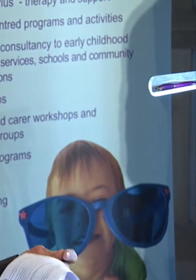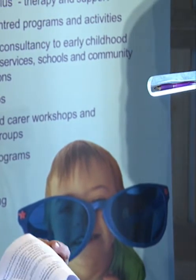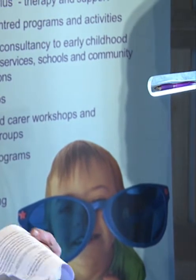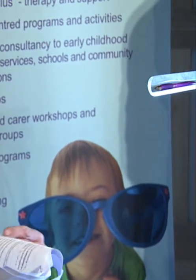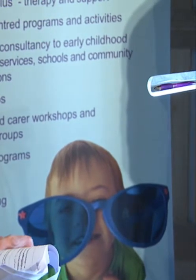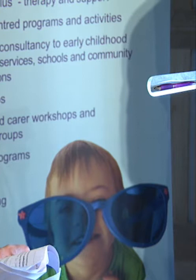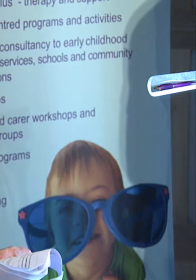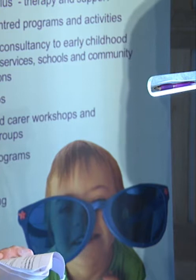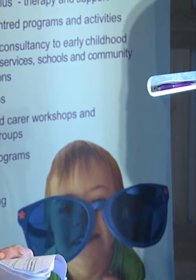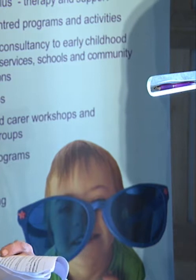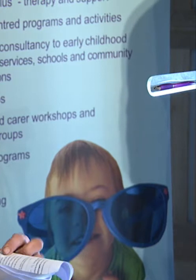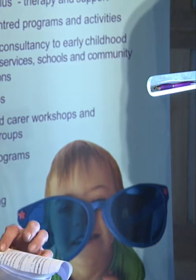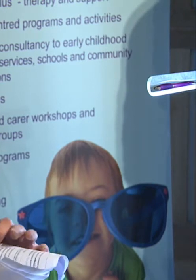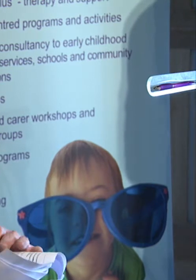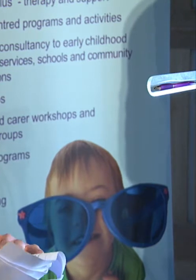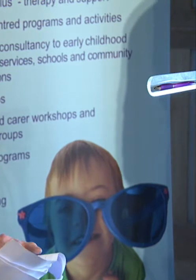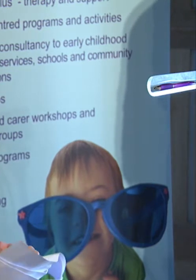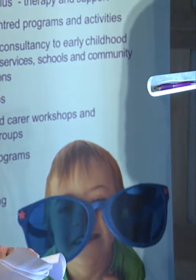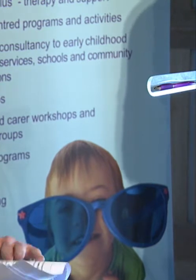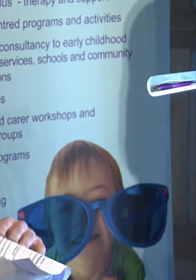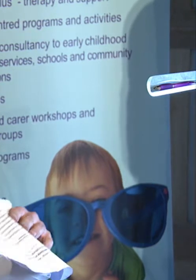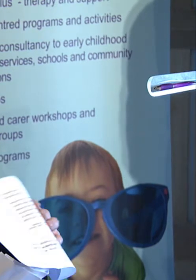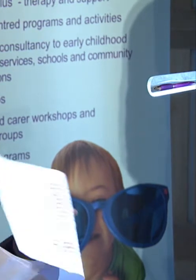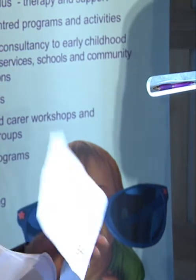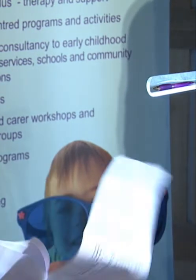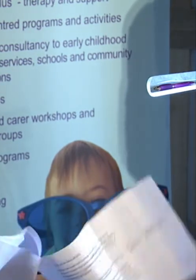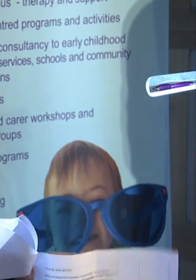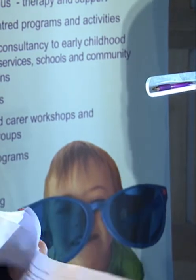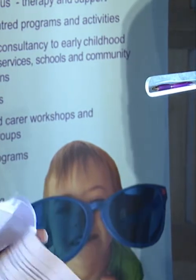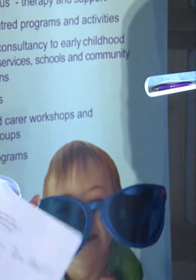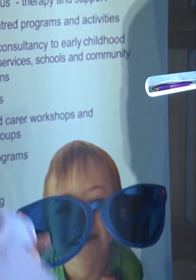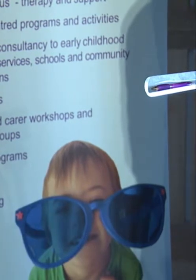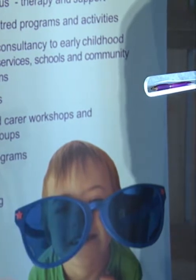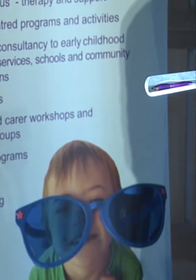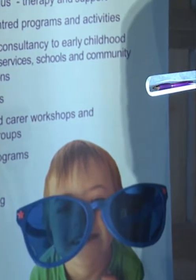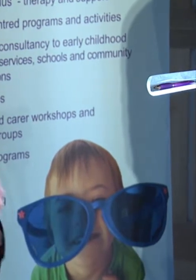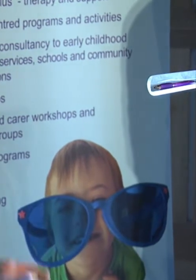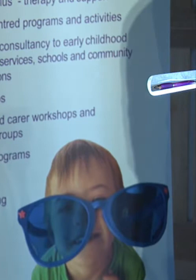Dreamed a Dream from Les Miserables. Please welcome them.